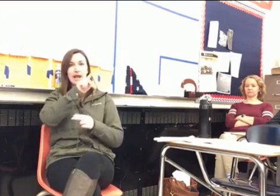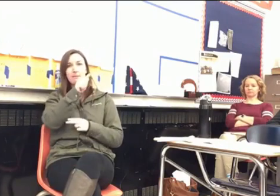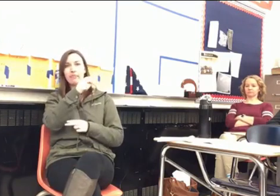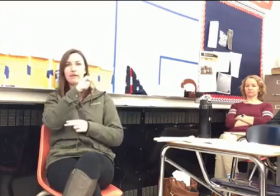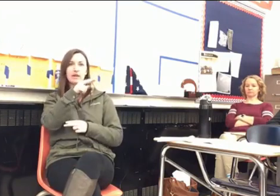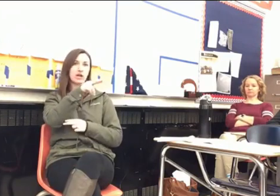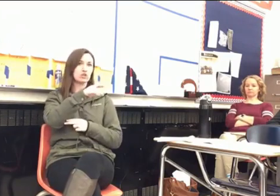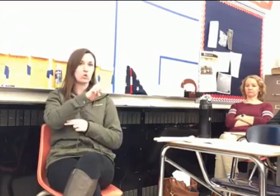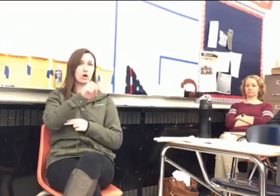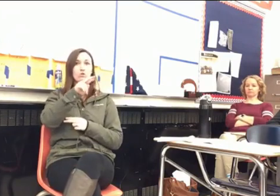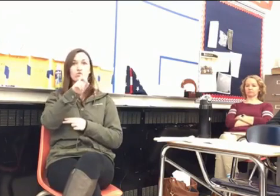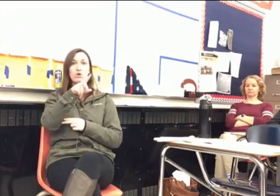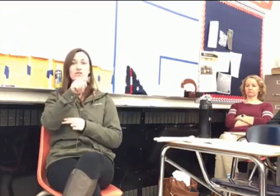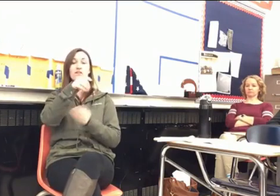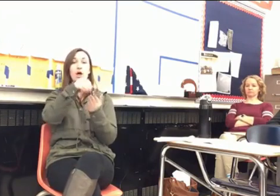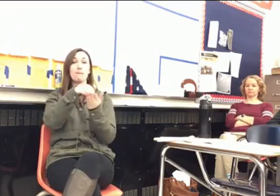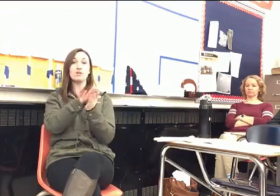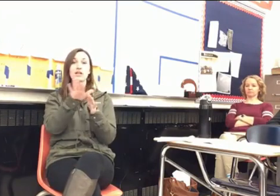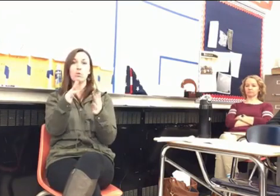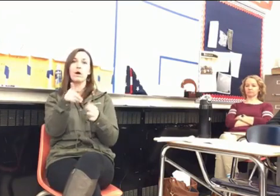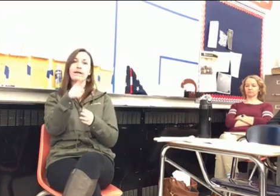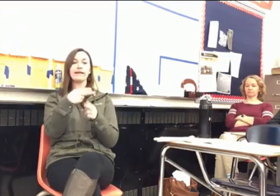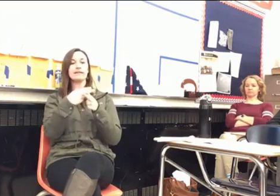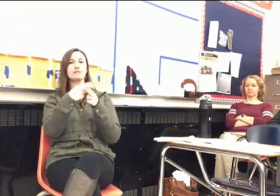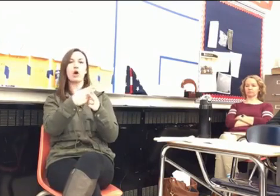the environmental president.